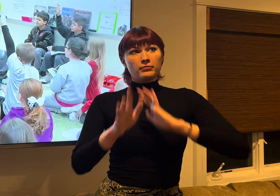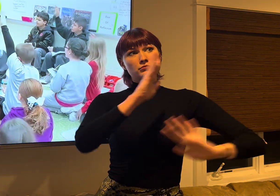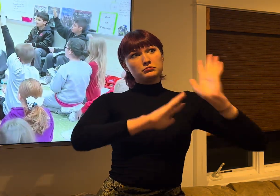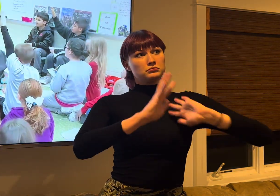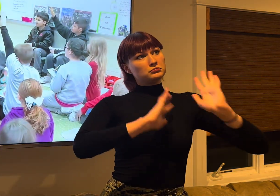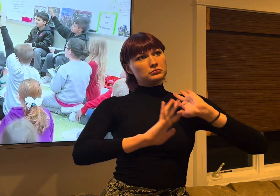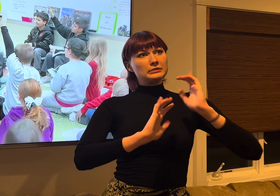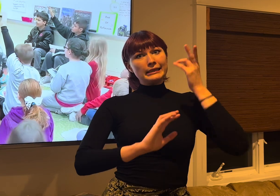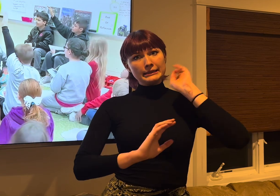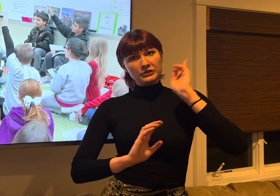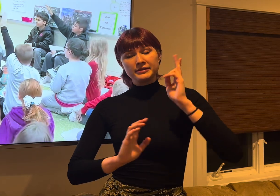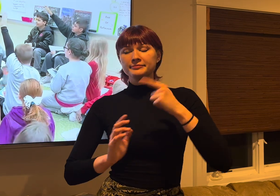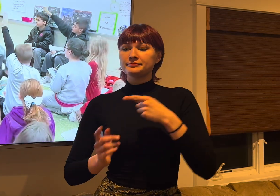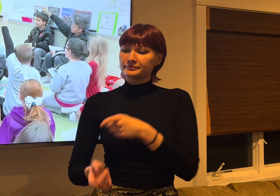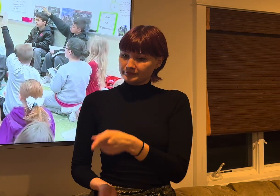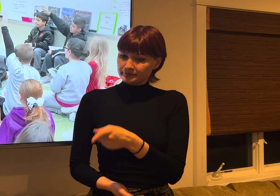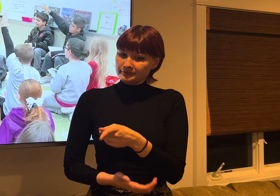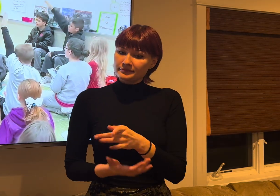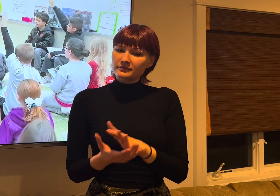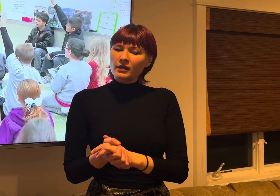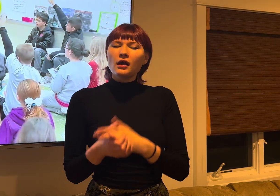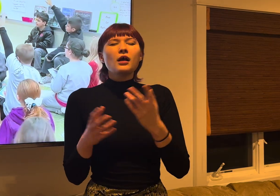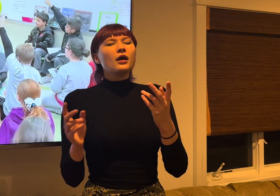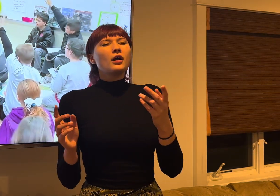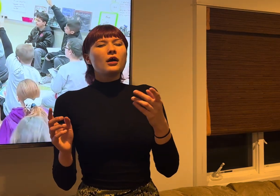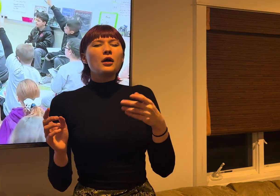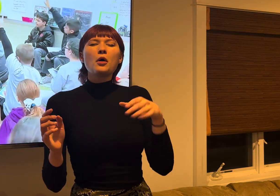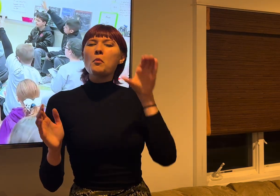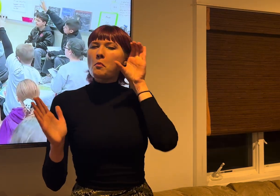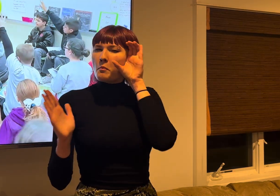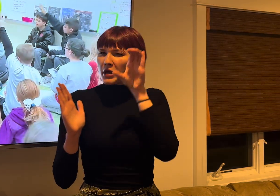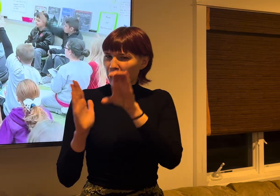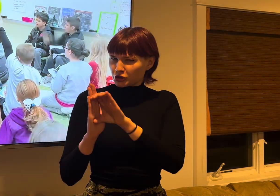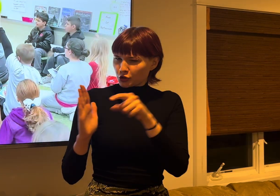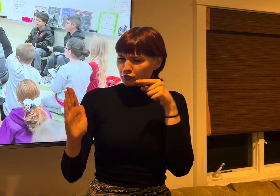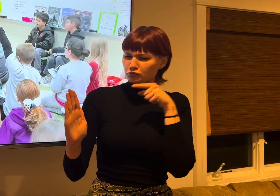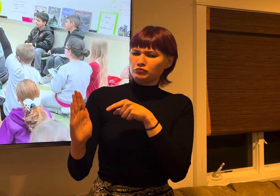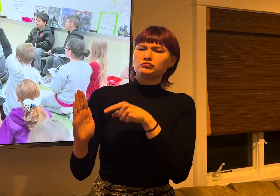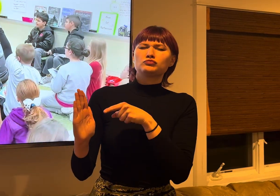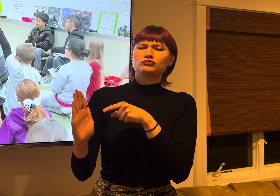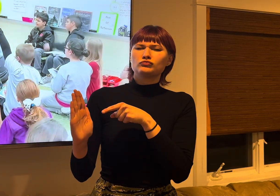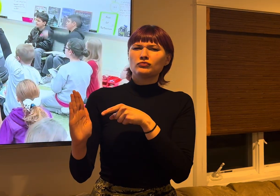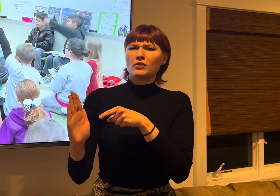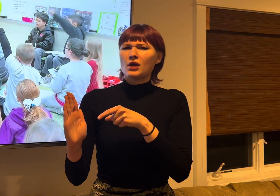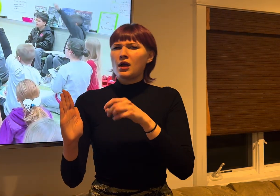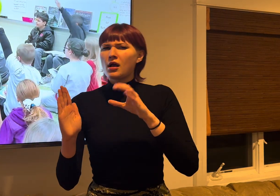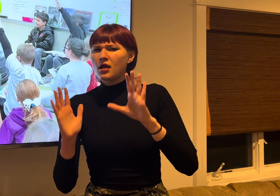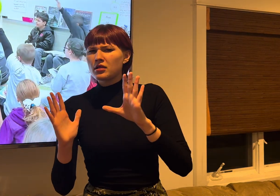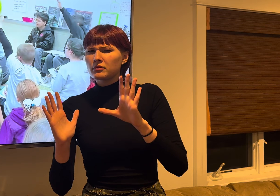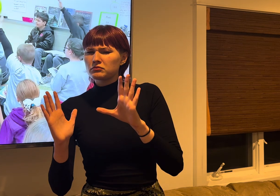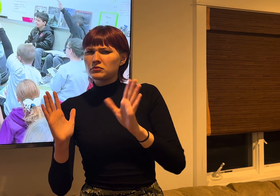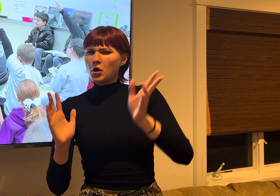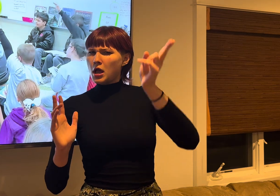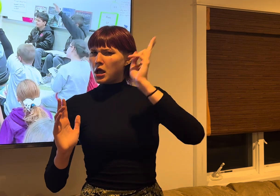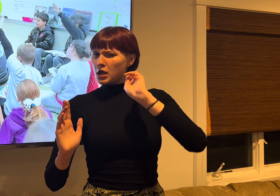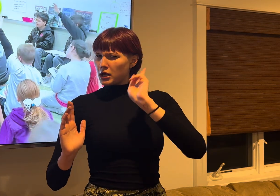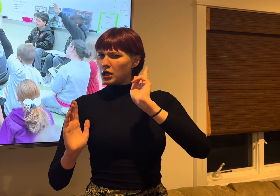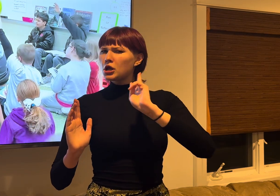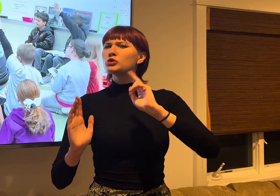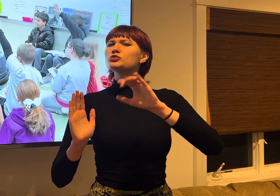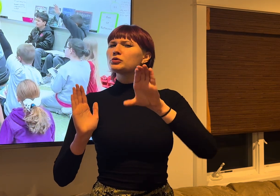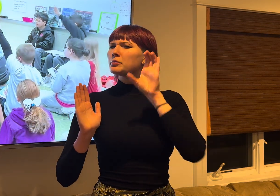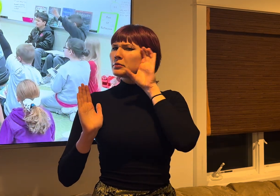because it's the actual thing from there, right? If somebody painted it then, if we took a picture out of our camera of it, it wouldn't become primary